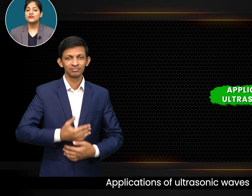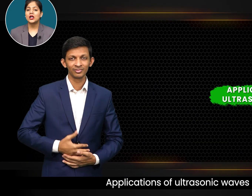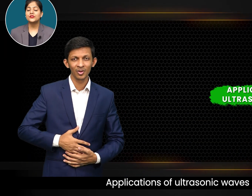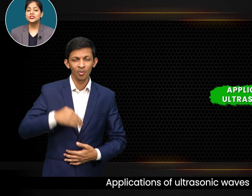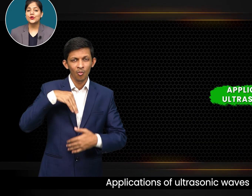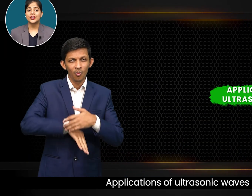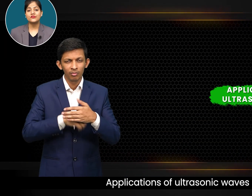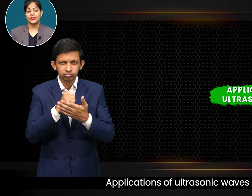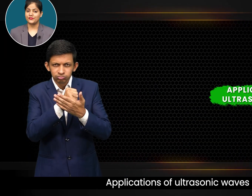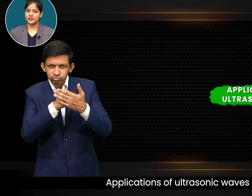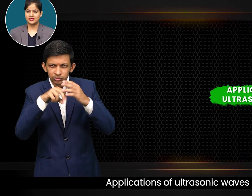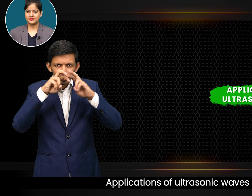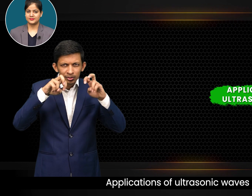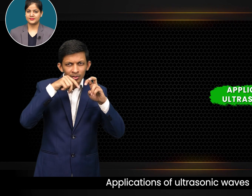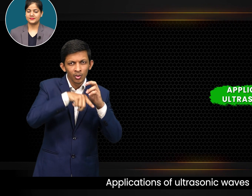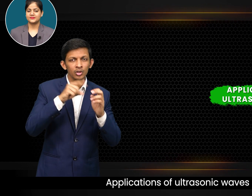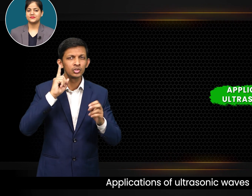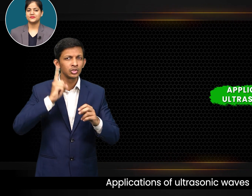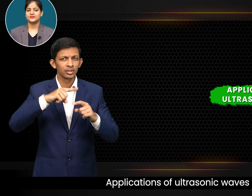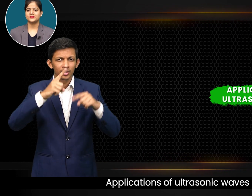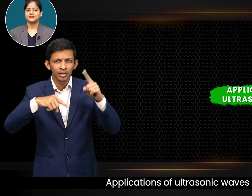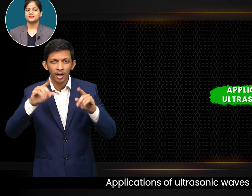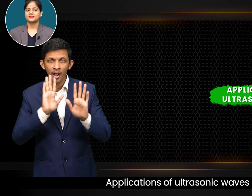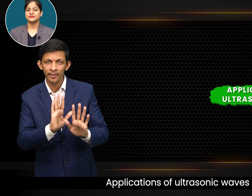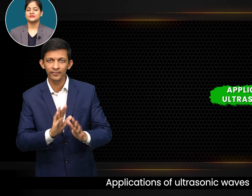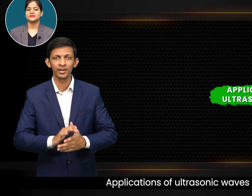Applications of ultrasonic waves.